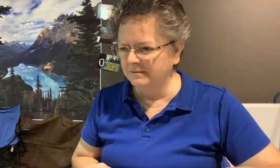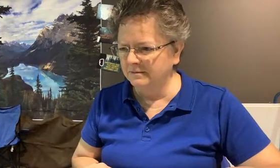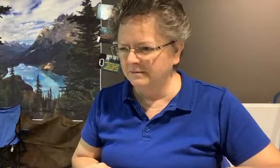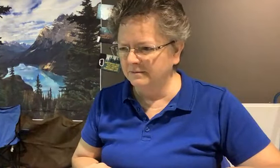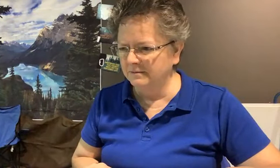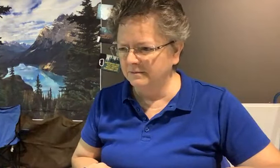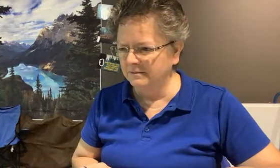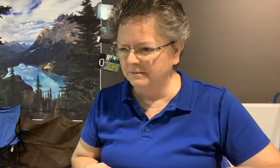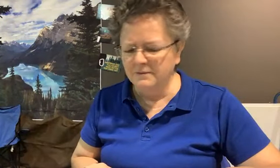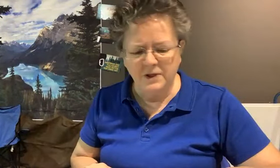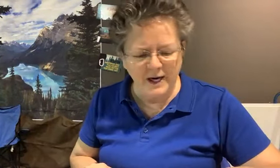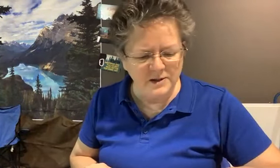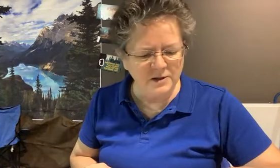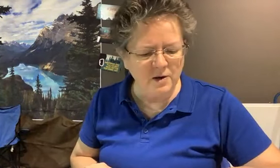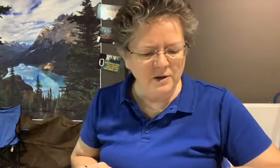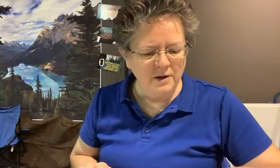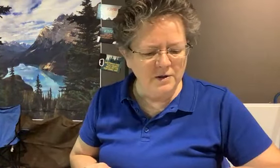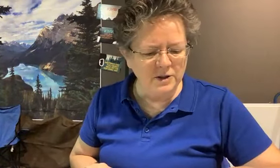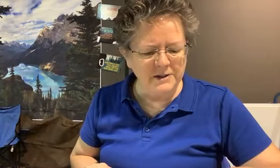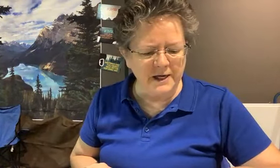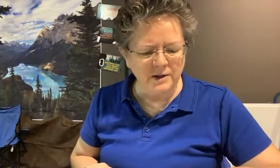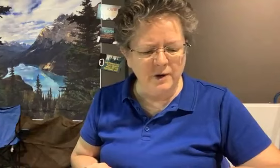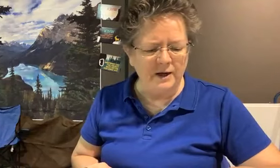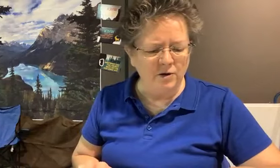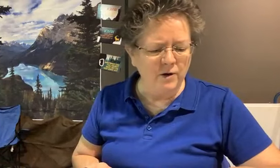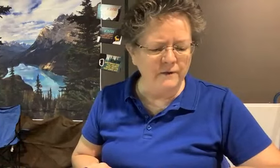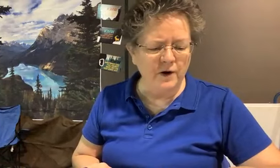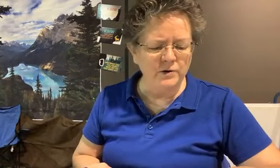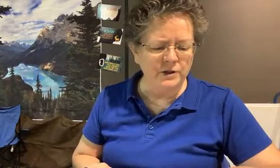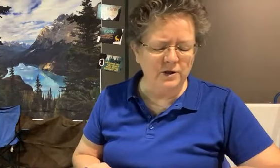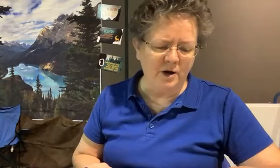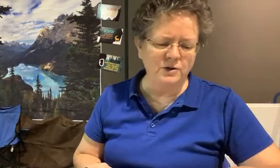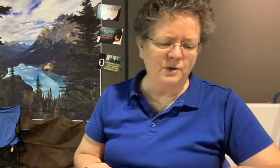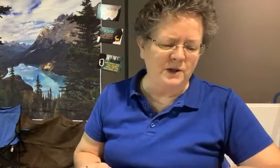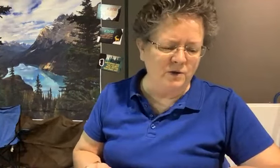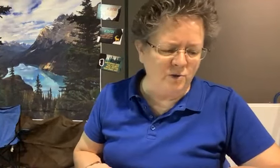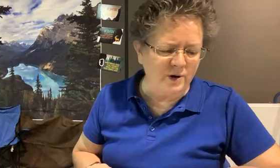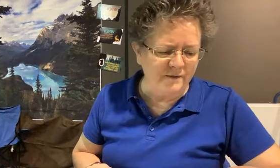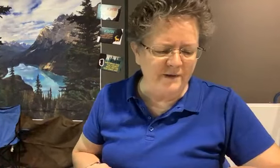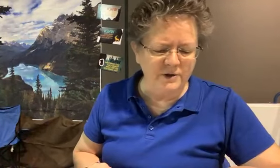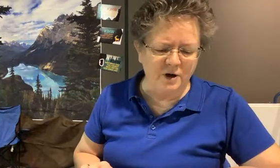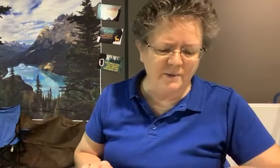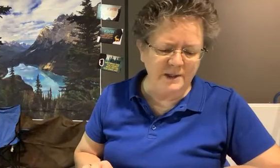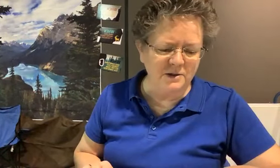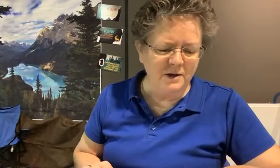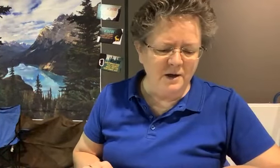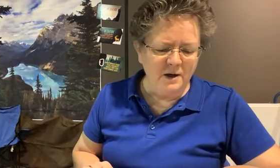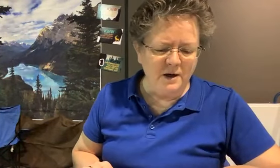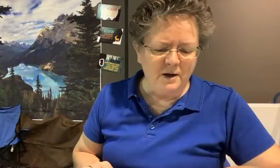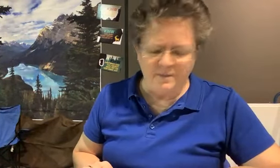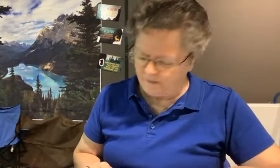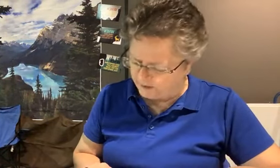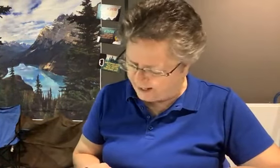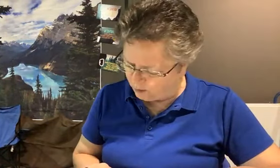it's pretty cool. Yes, so she's exactly right. Lord of hosts, it could also be the Lord of heaven's armies. That